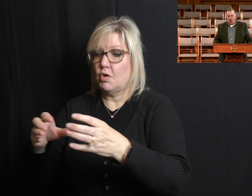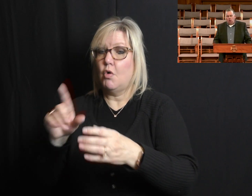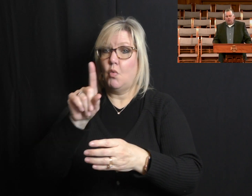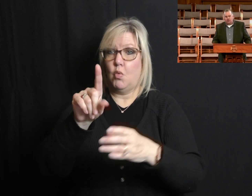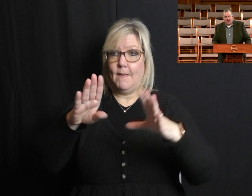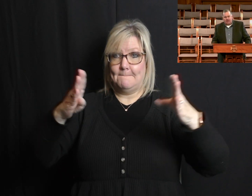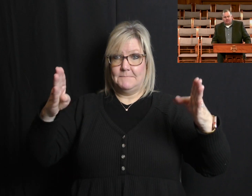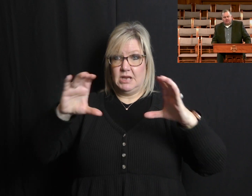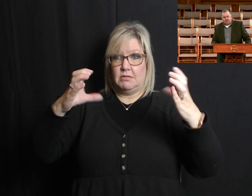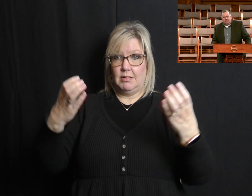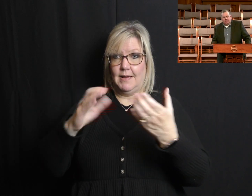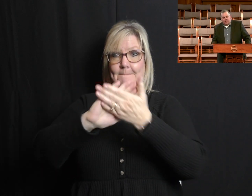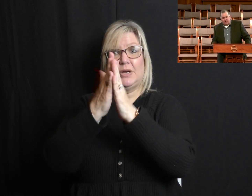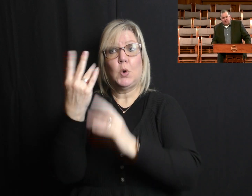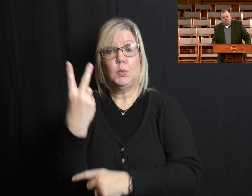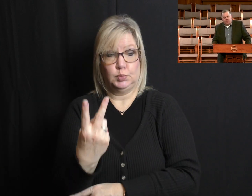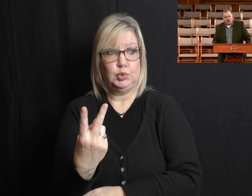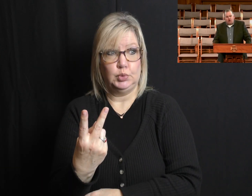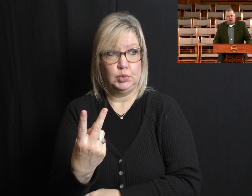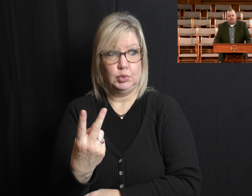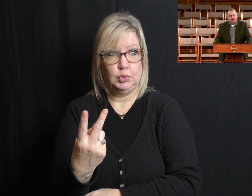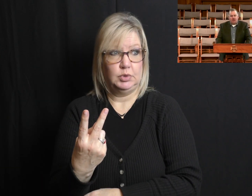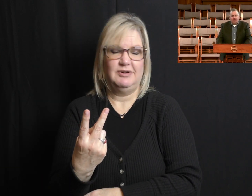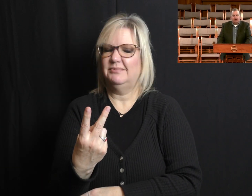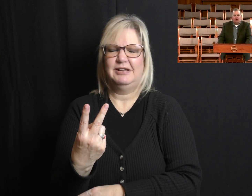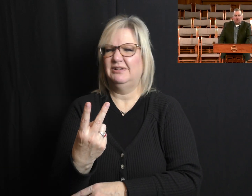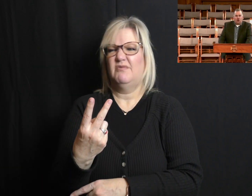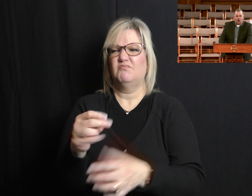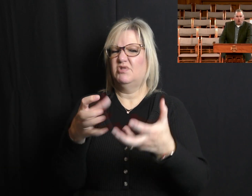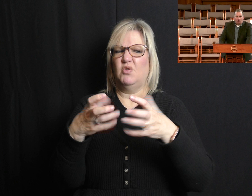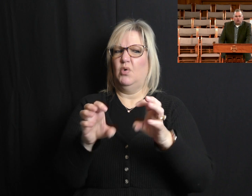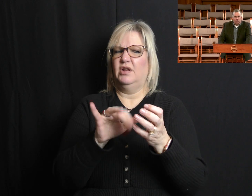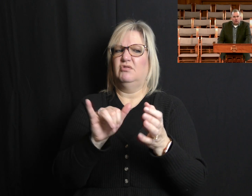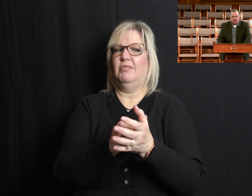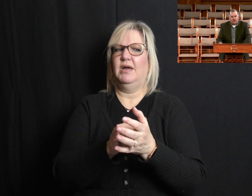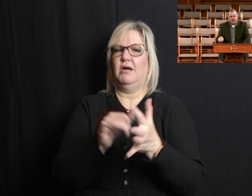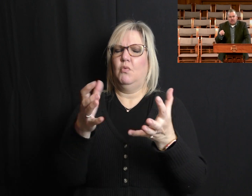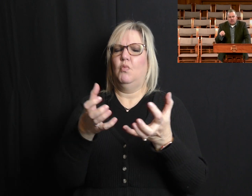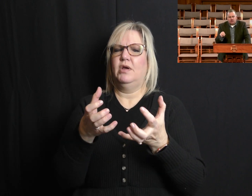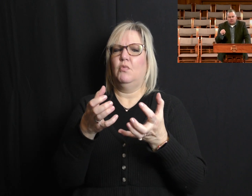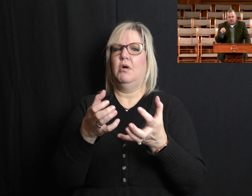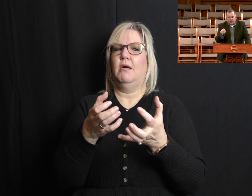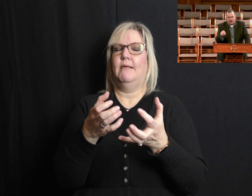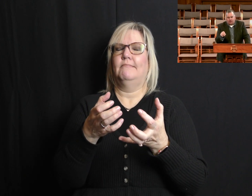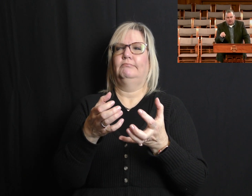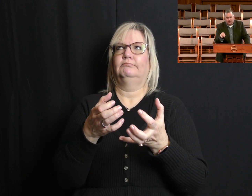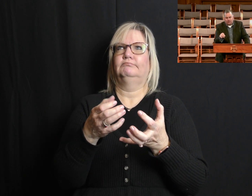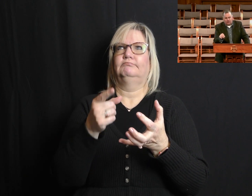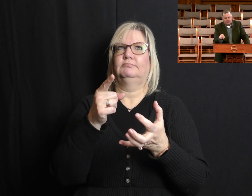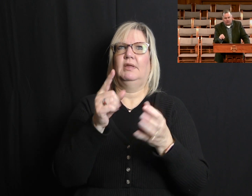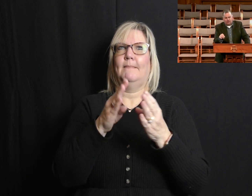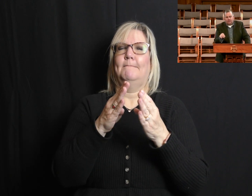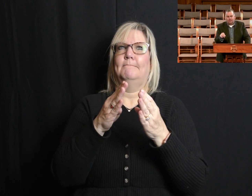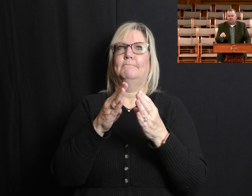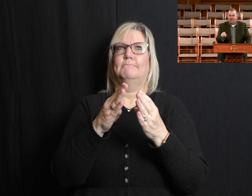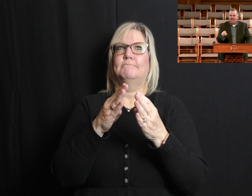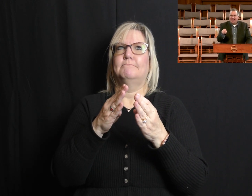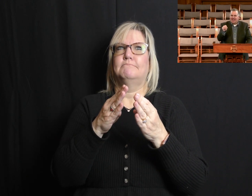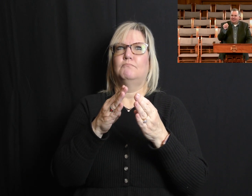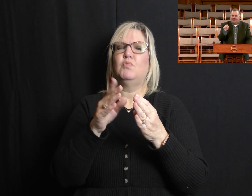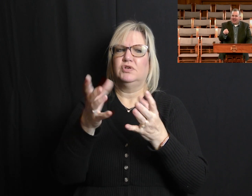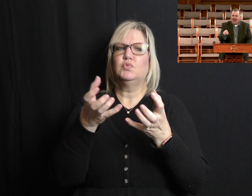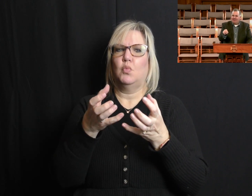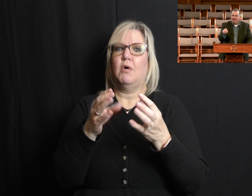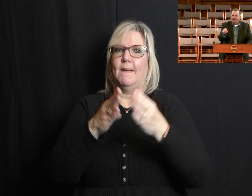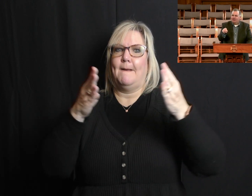His goal was that in fear of giving or losing his possessions,